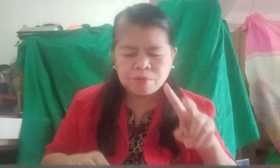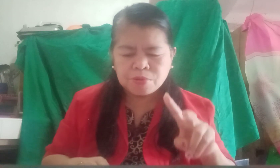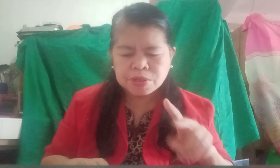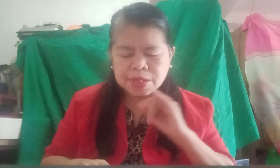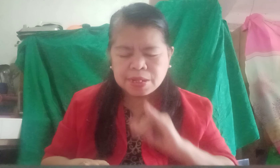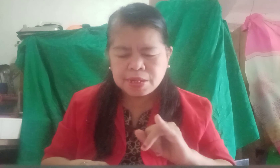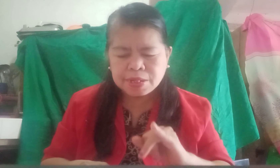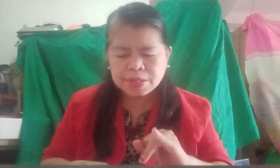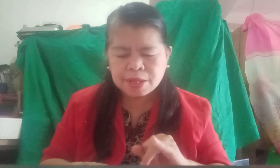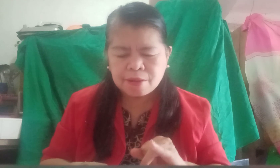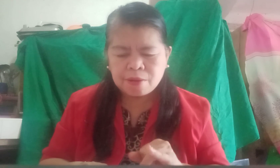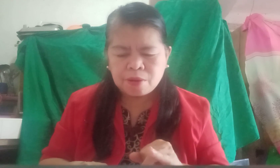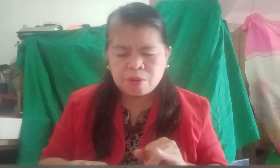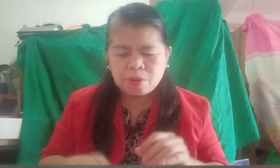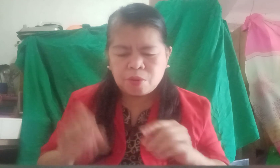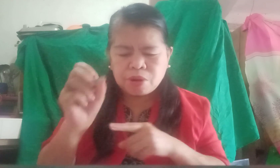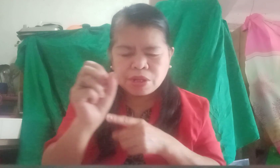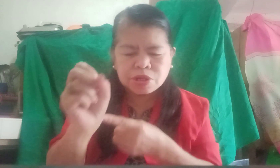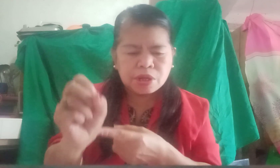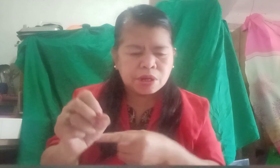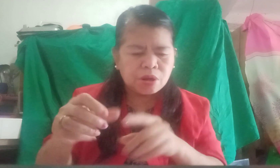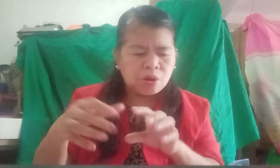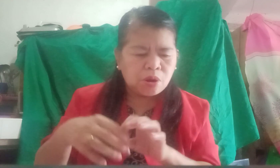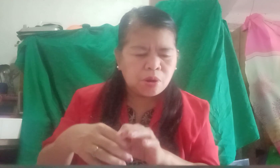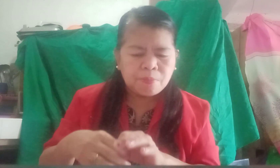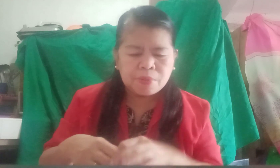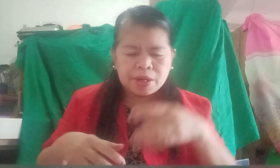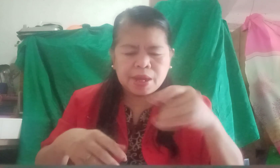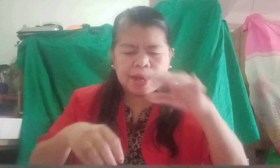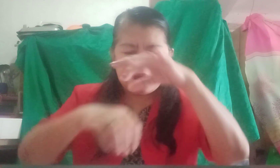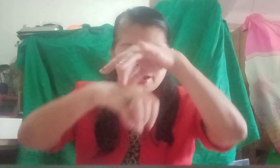focus is origin